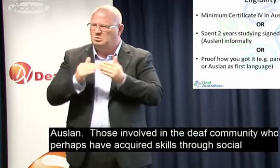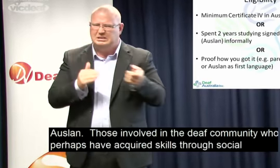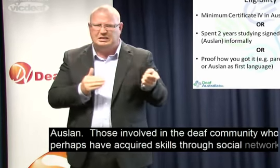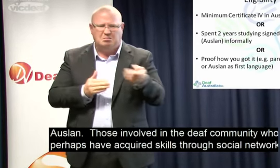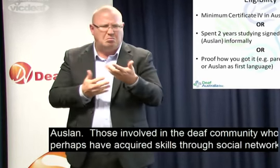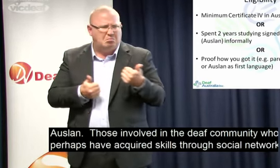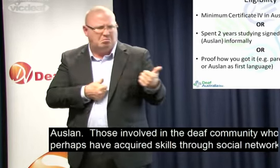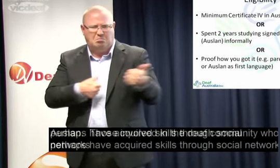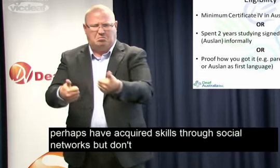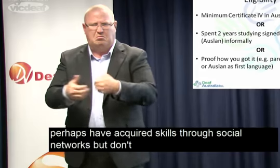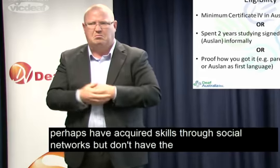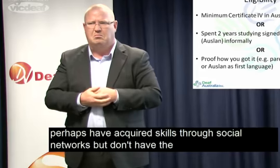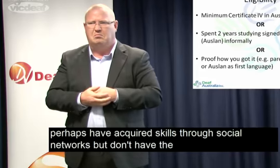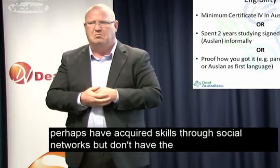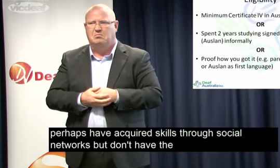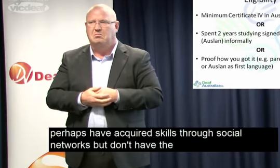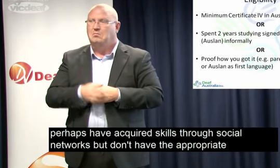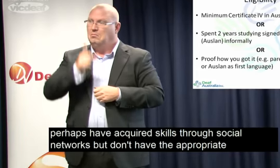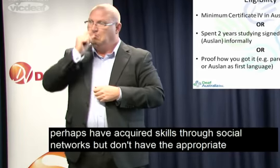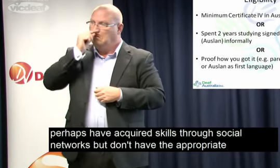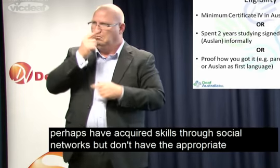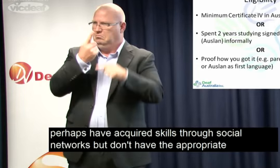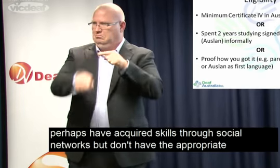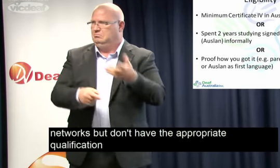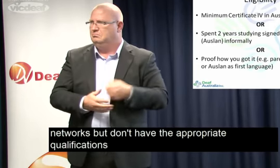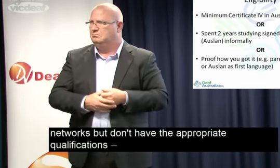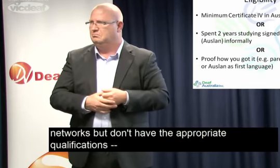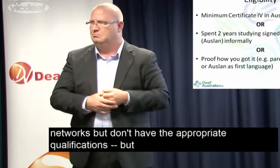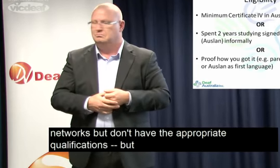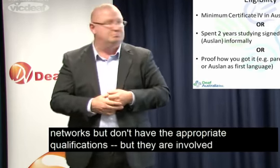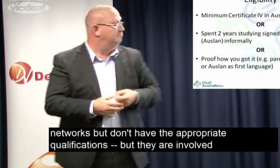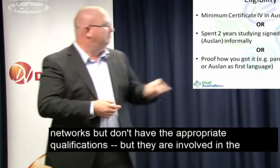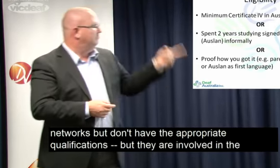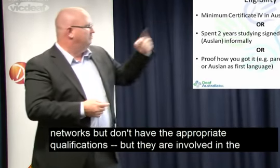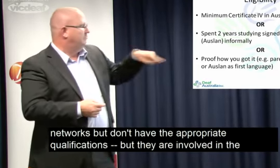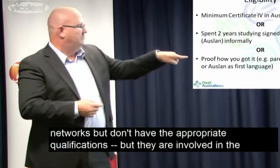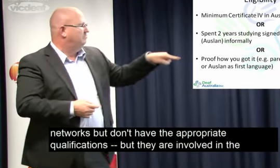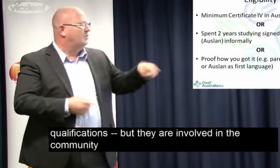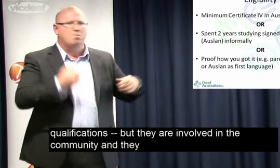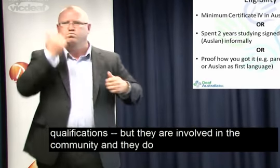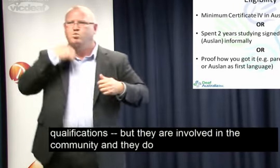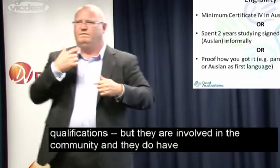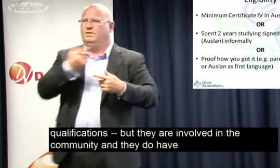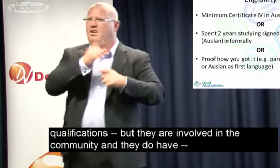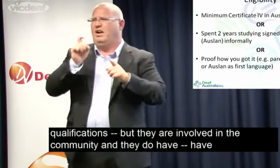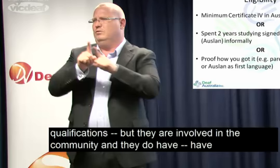qualifications, but they are involved in the community and they do have that social conversational level that's available to them, could perhaps be